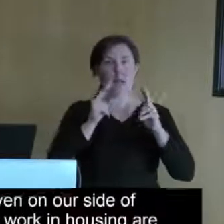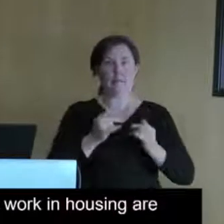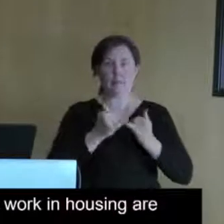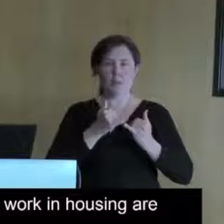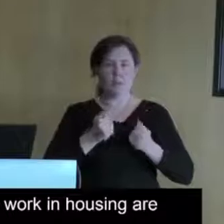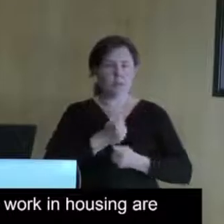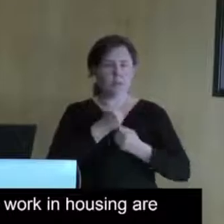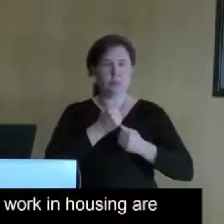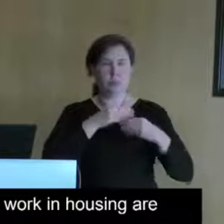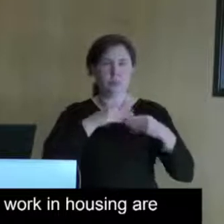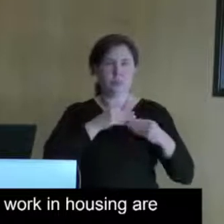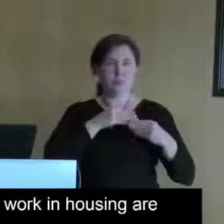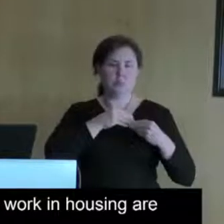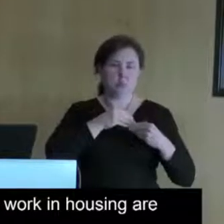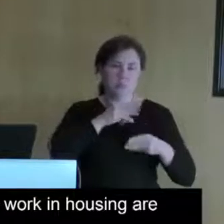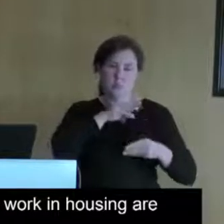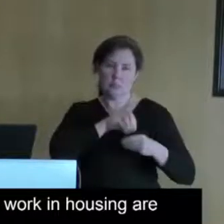tough 5 years,